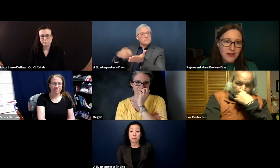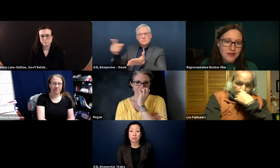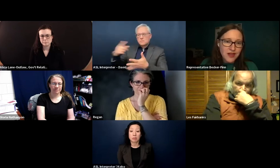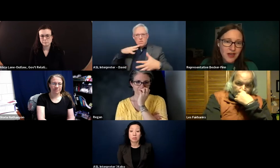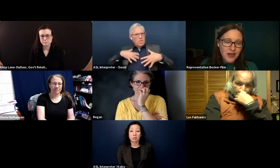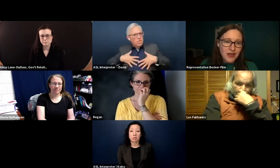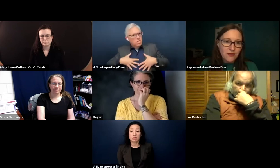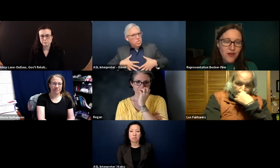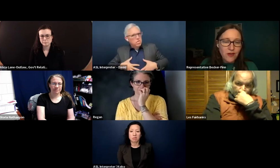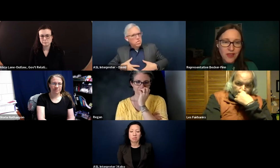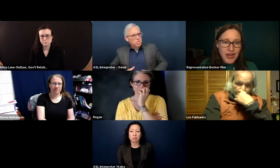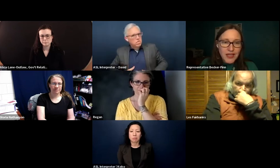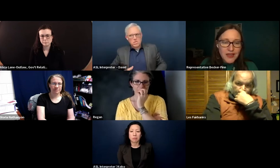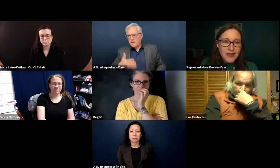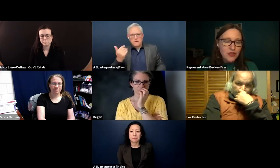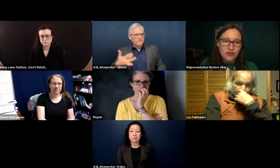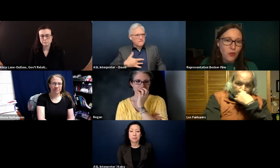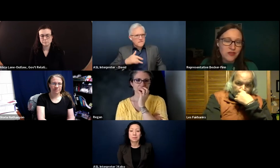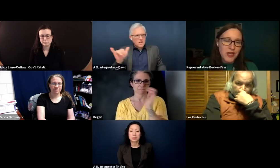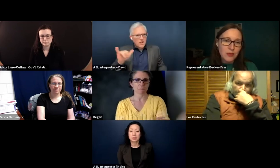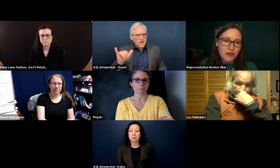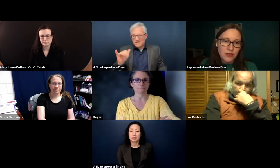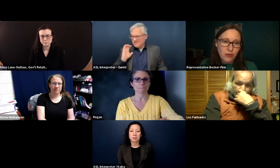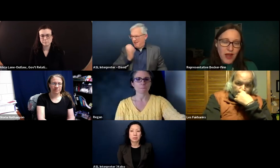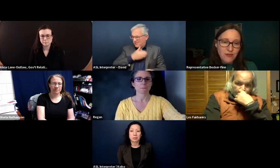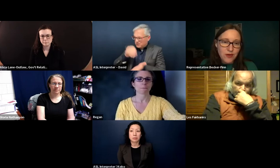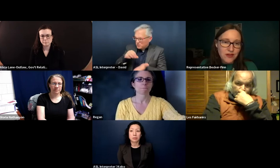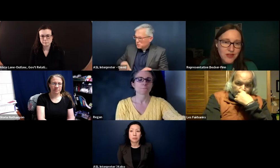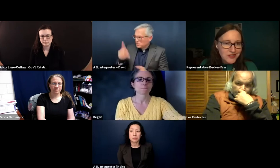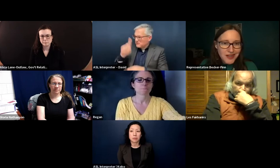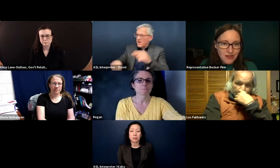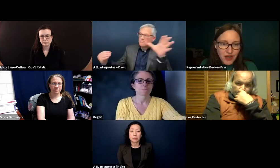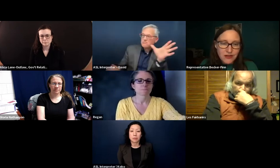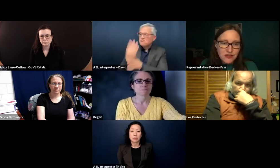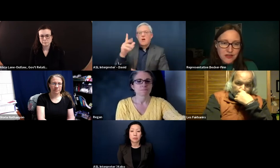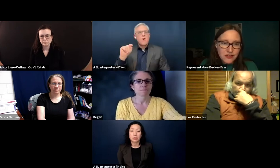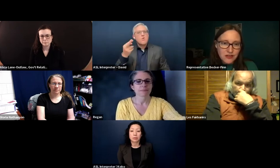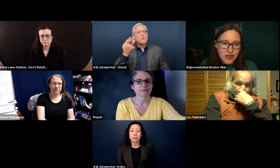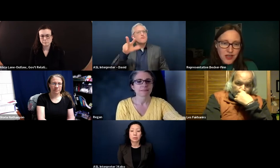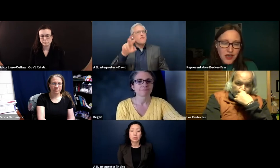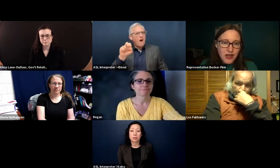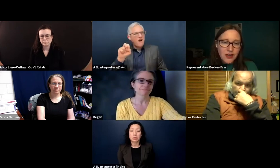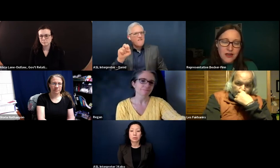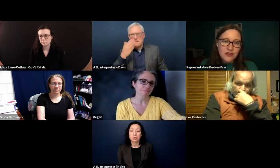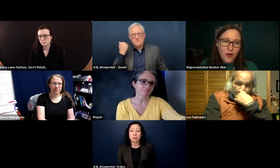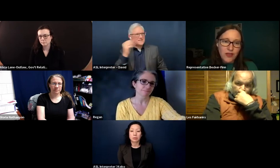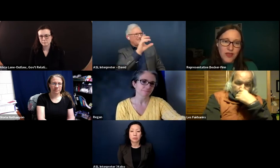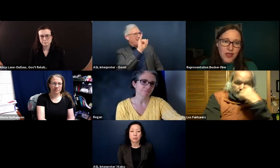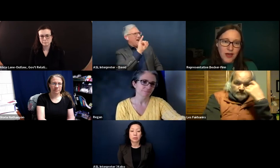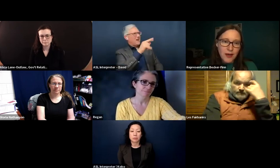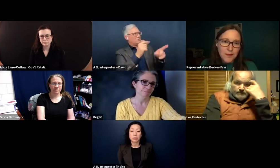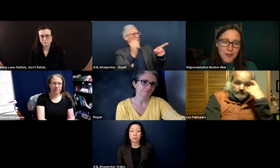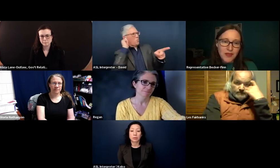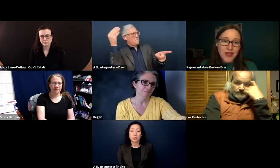thing, because it felt like he just wasn't able to thrive because he didn't have access to the CDI. So I